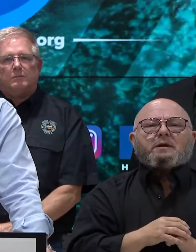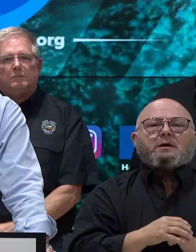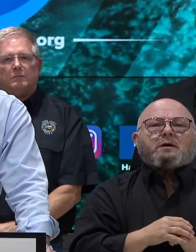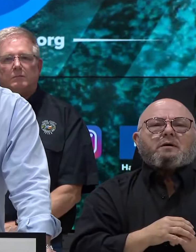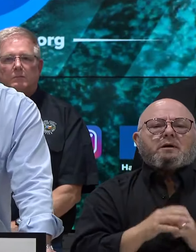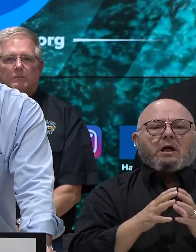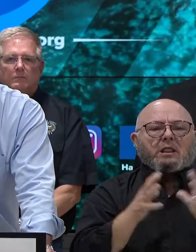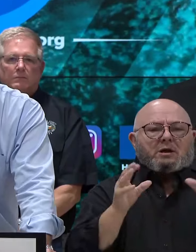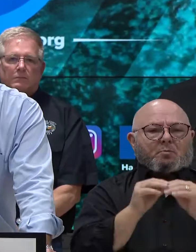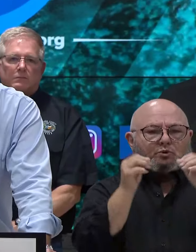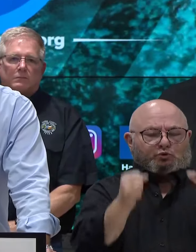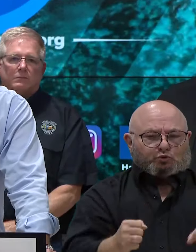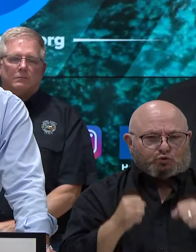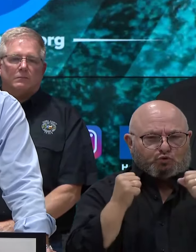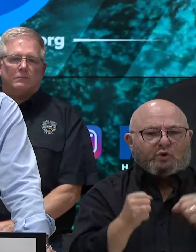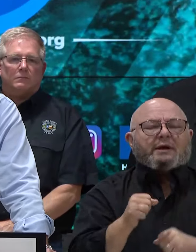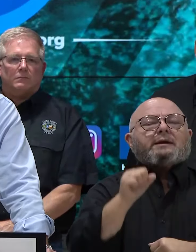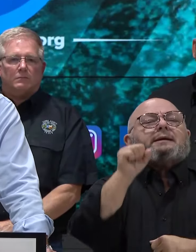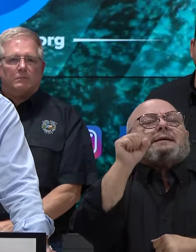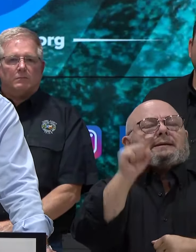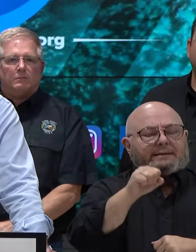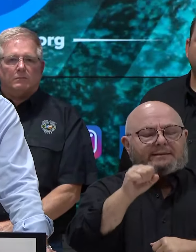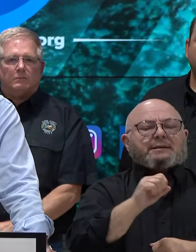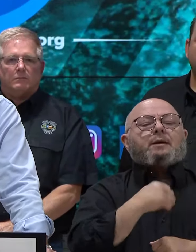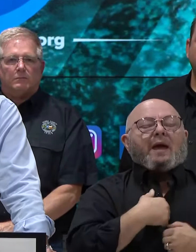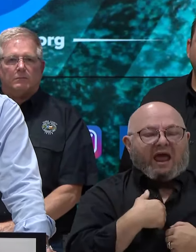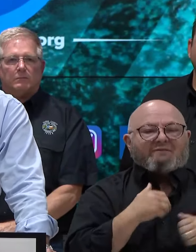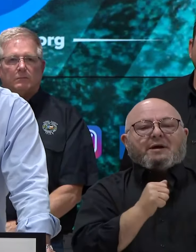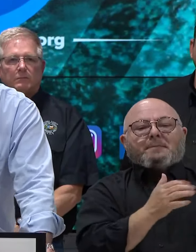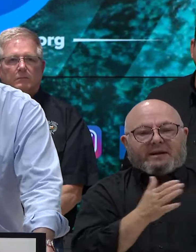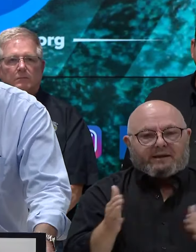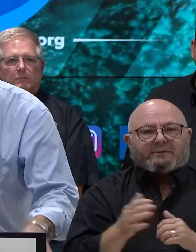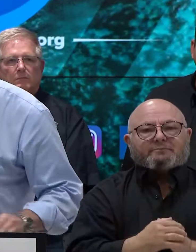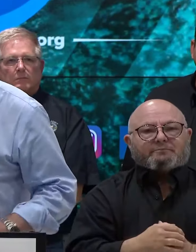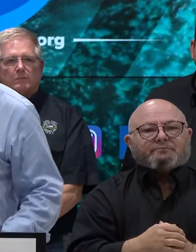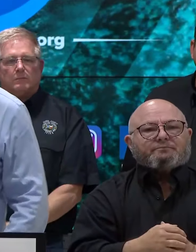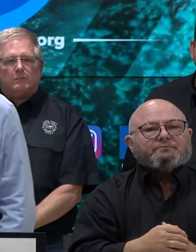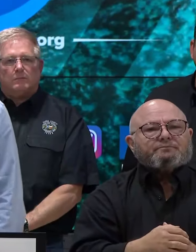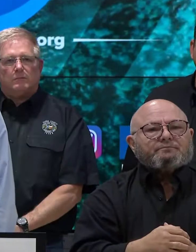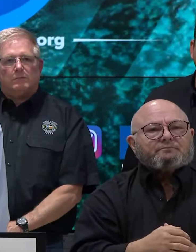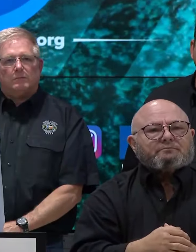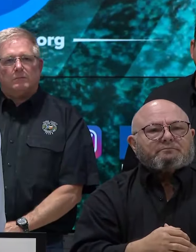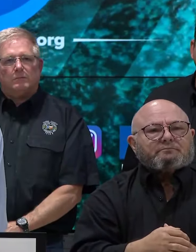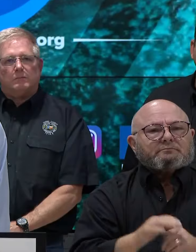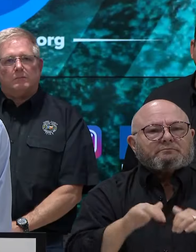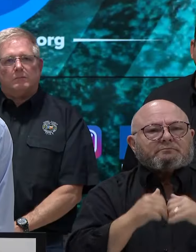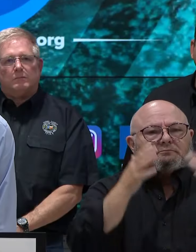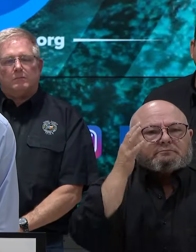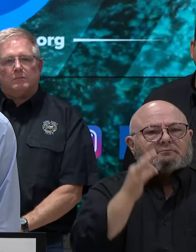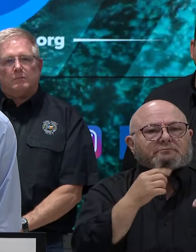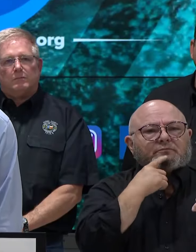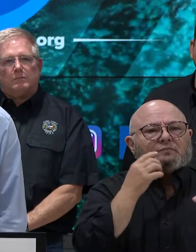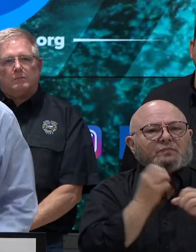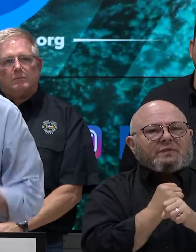they're a lot sturdier. So yes, there's a plan. How do you have to decide who gets the power